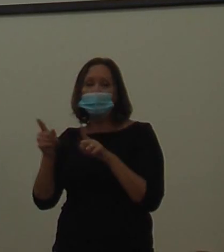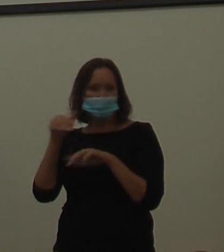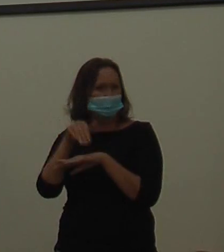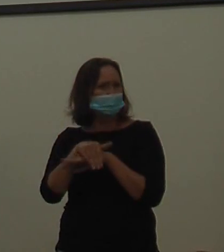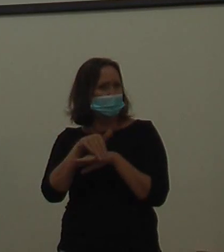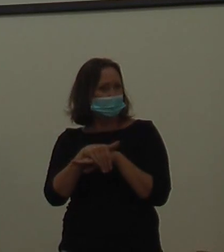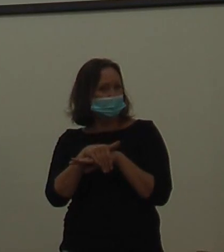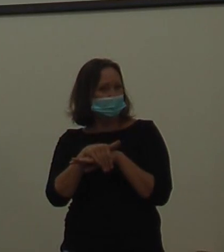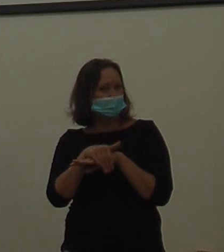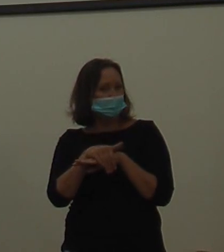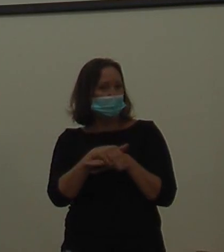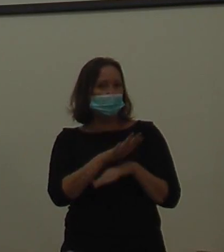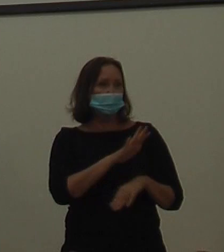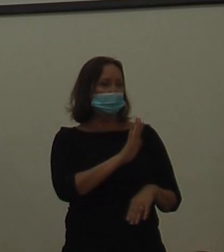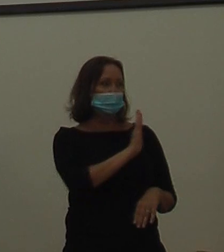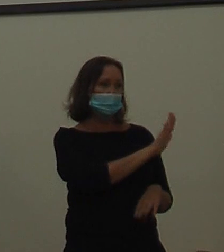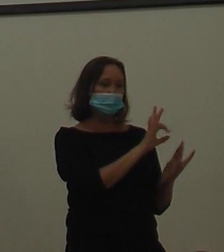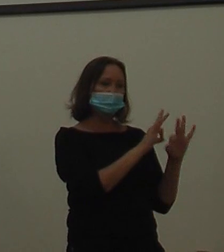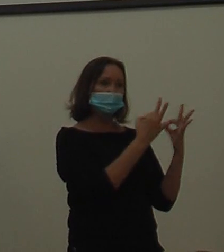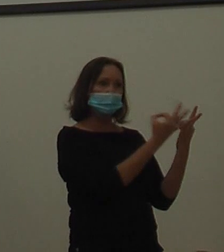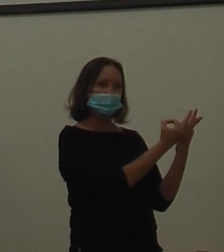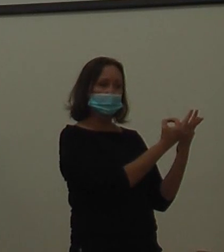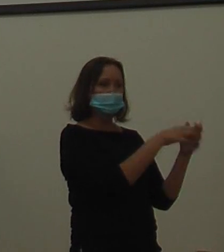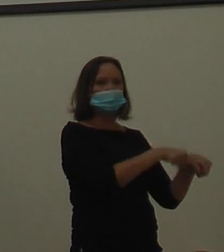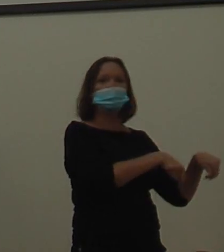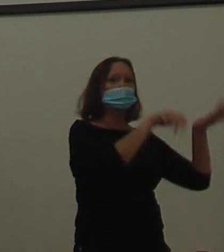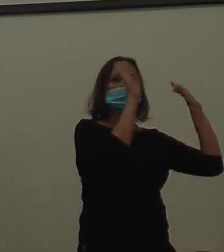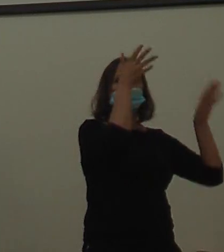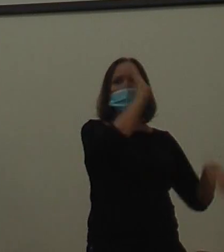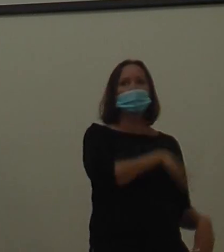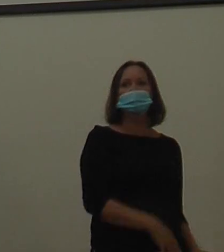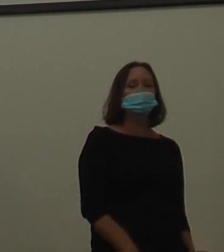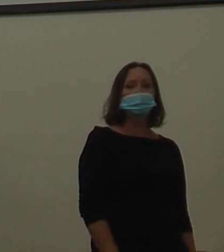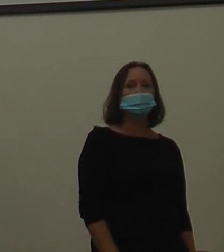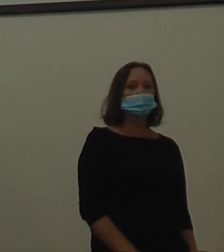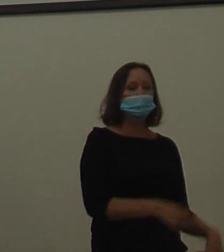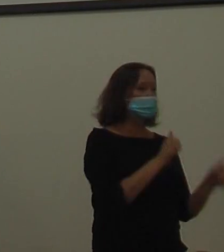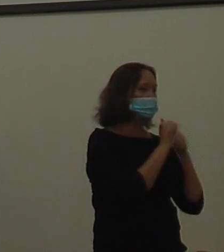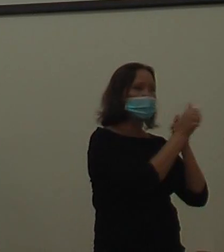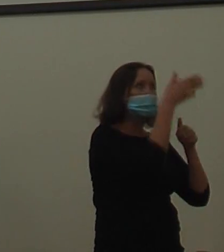His entire family had left God. His entire family